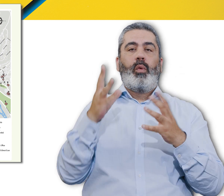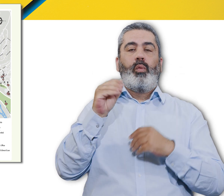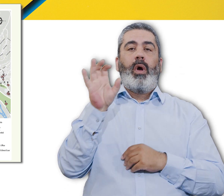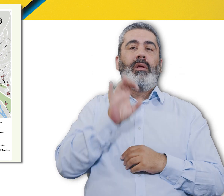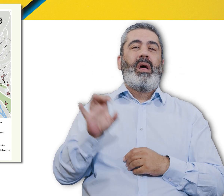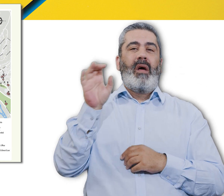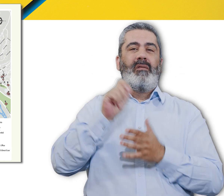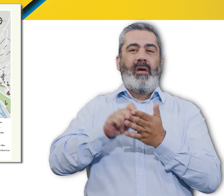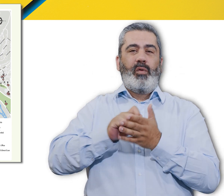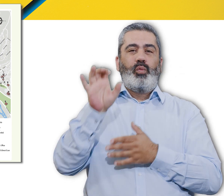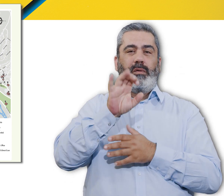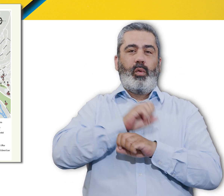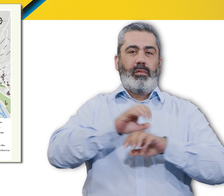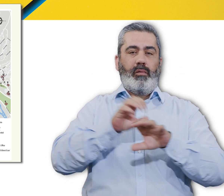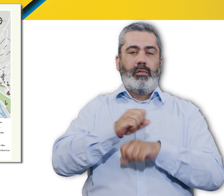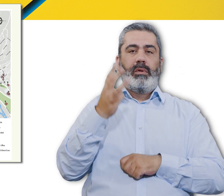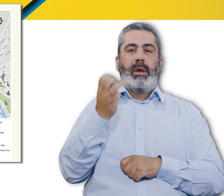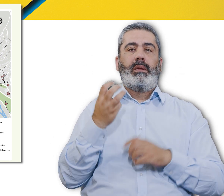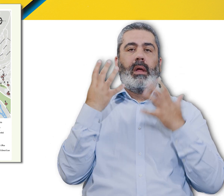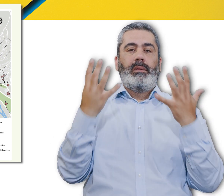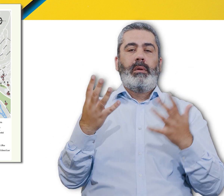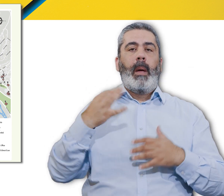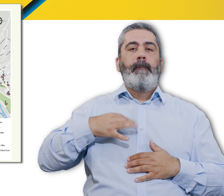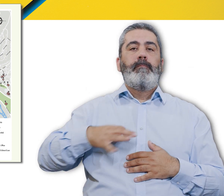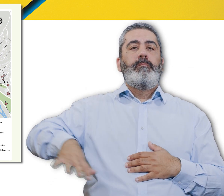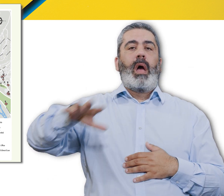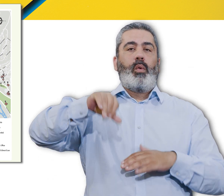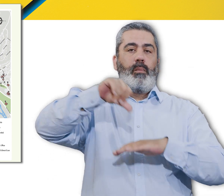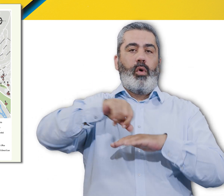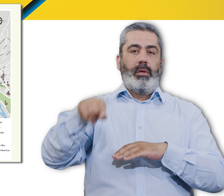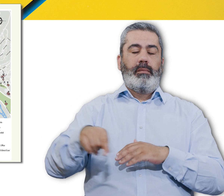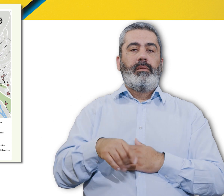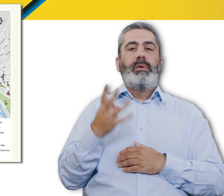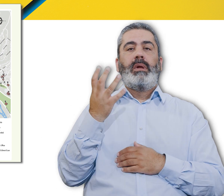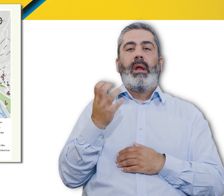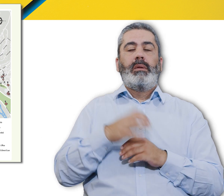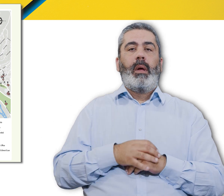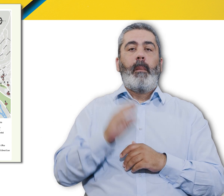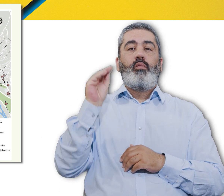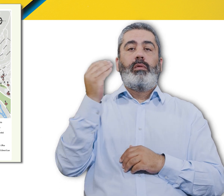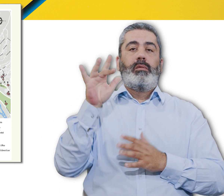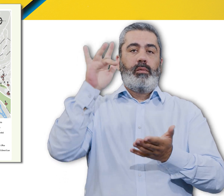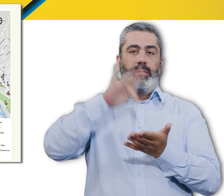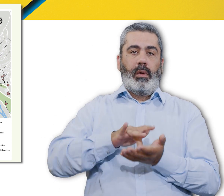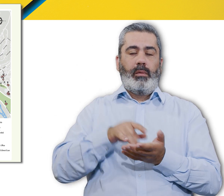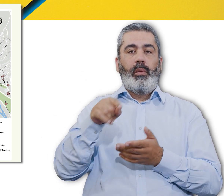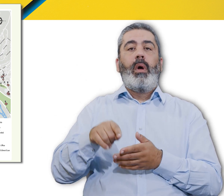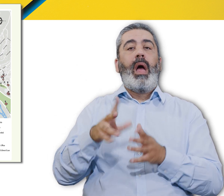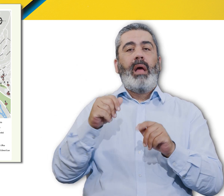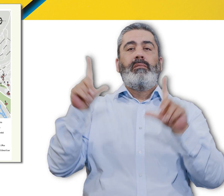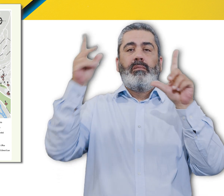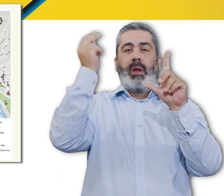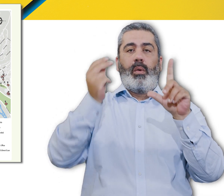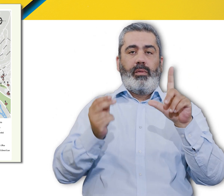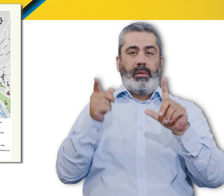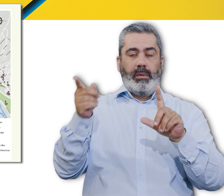Station. 36. Health Center. 37. Exchange Point. 38. Tourist